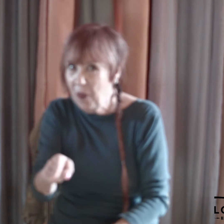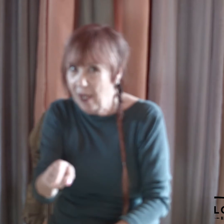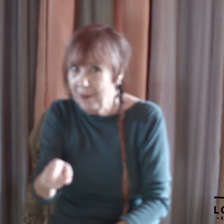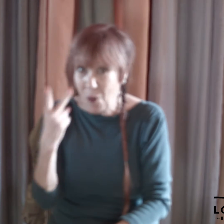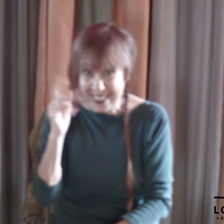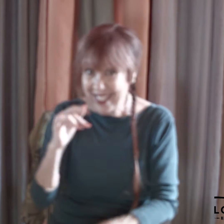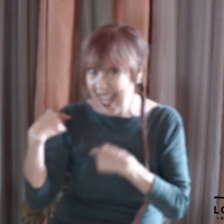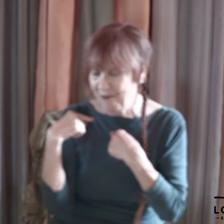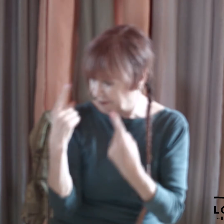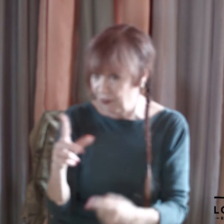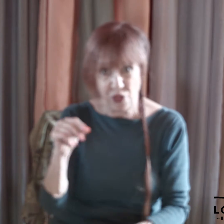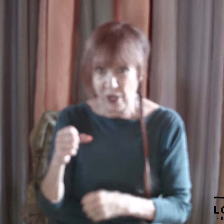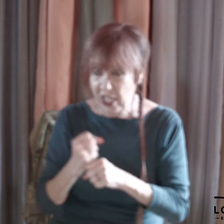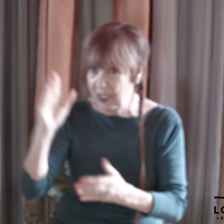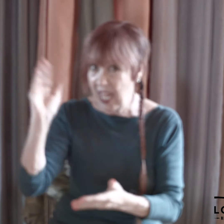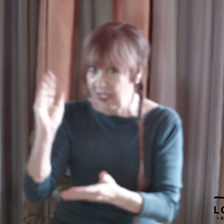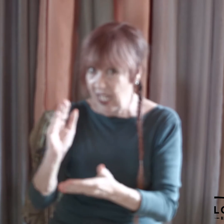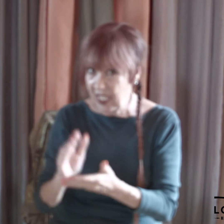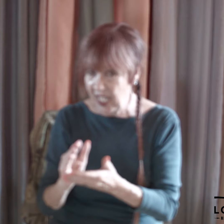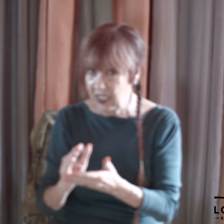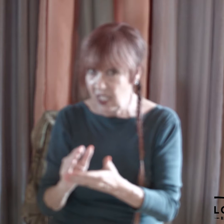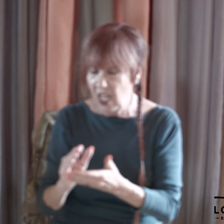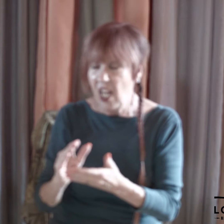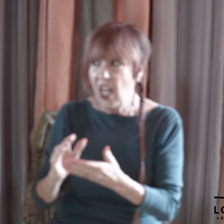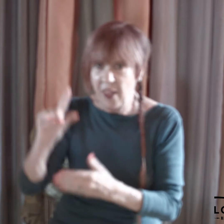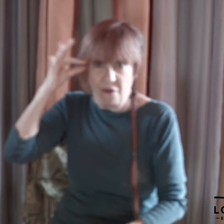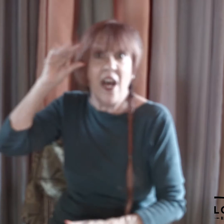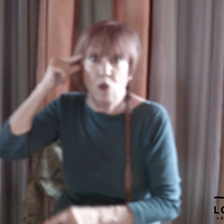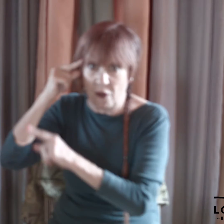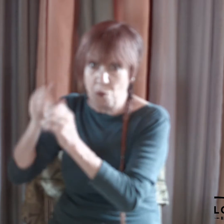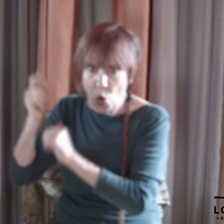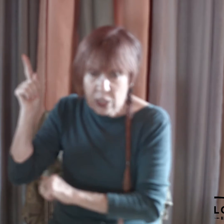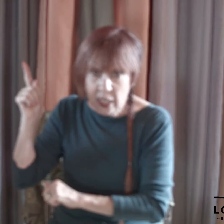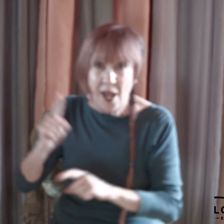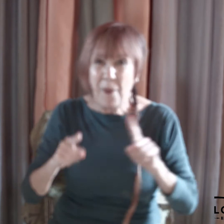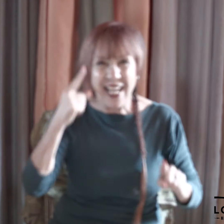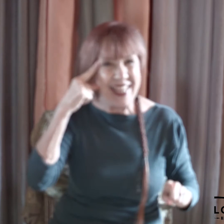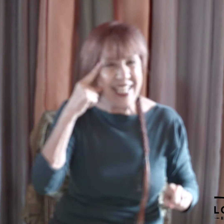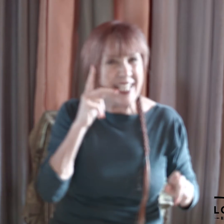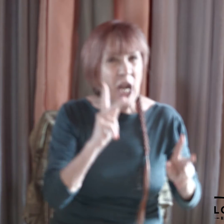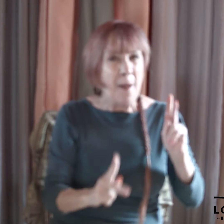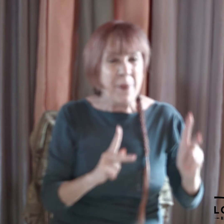in the federal government primarily, but I think people are somewhat taken